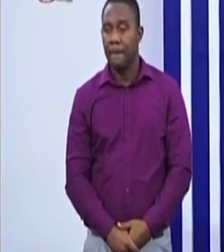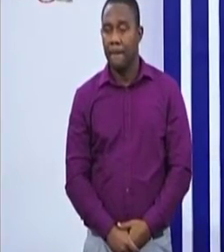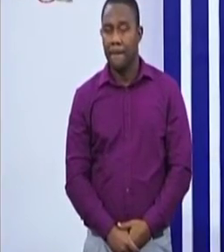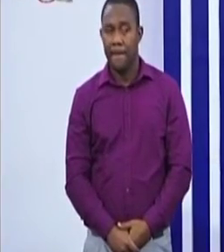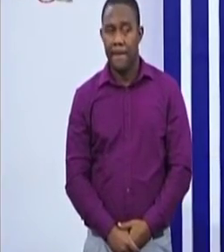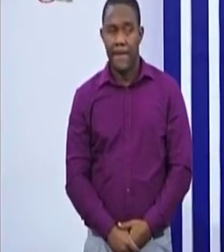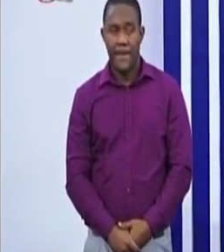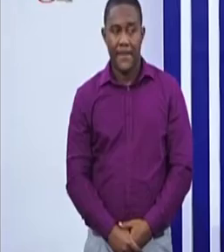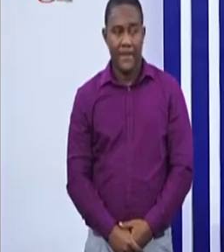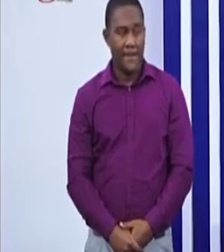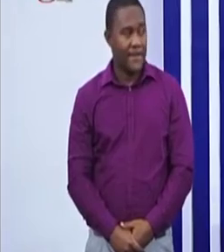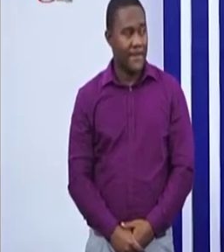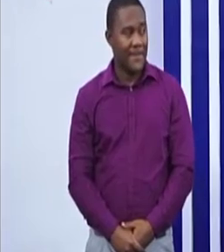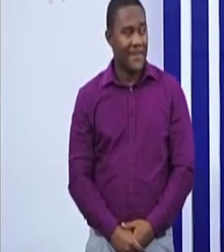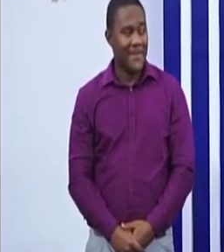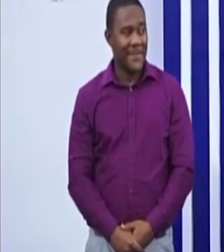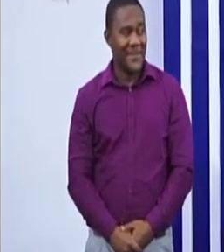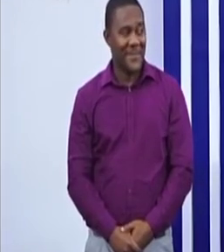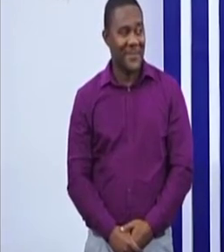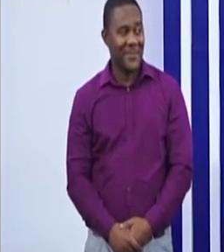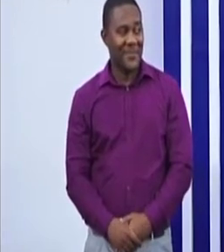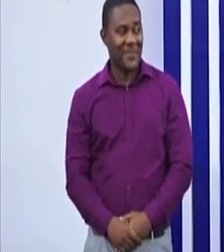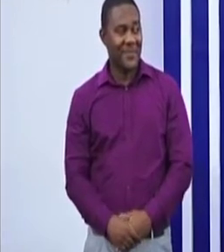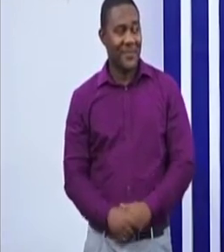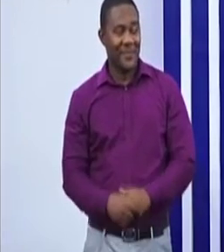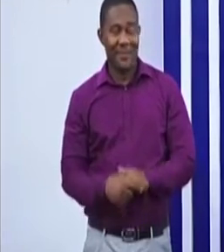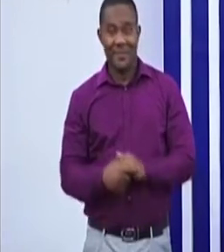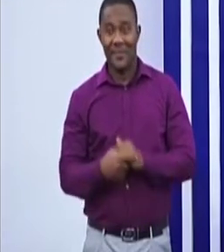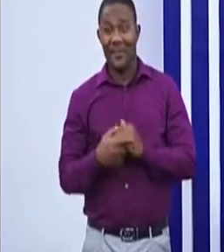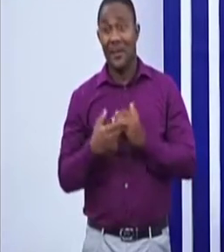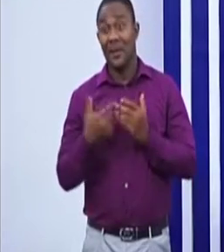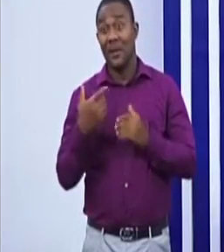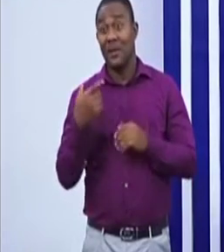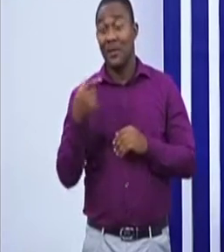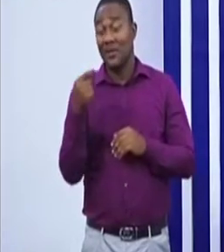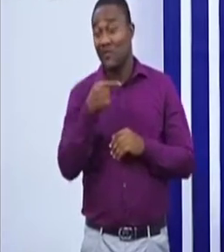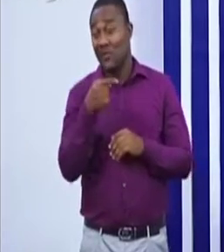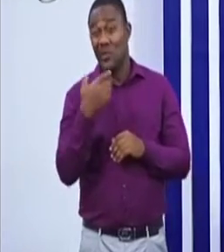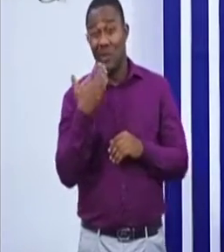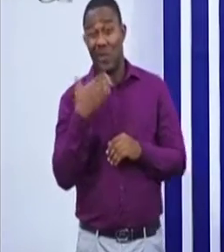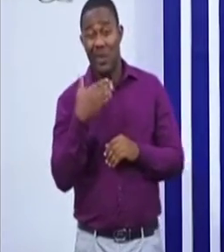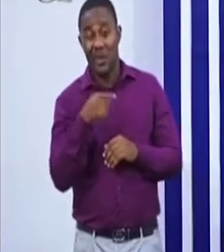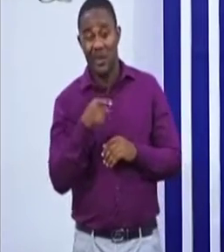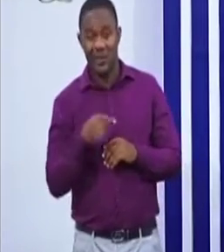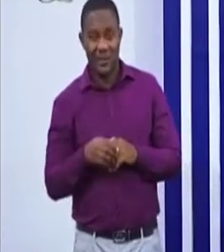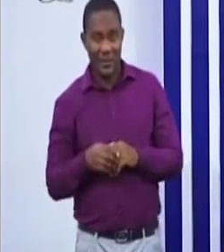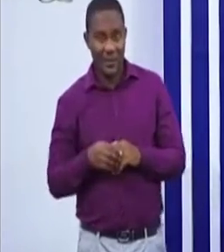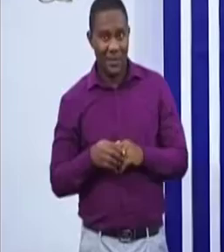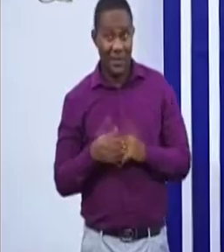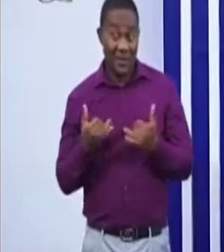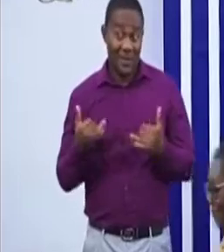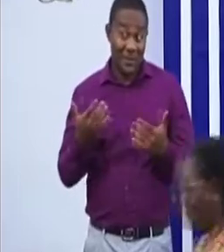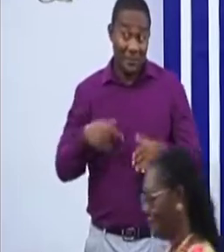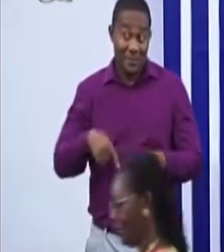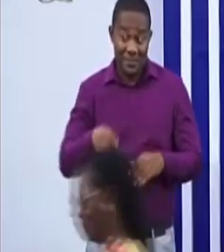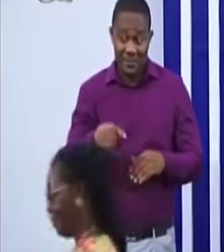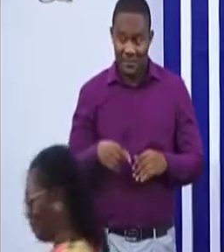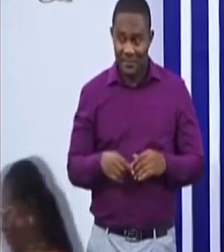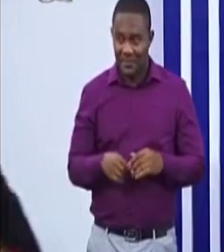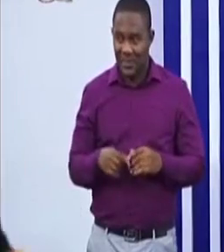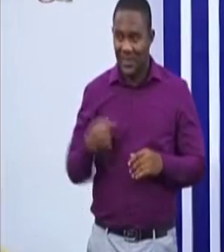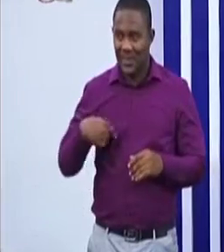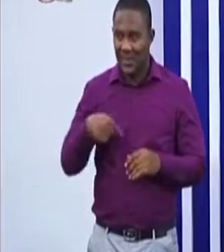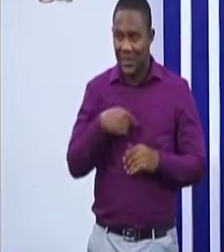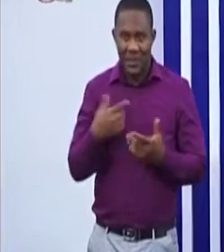Honorable Minister, thank you. I think one of the good things about the period in which we are is that we are all being forced to